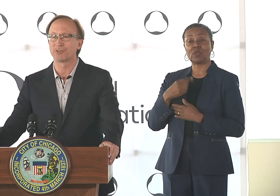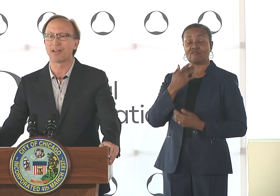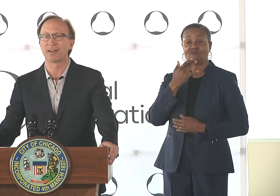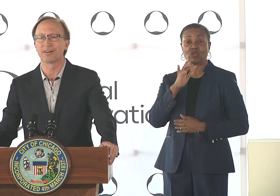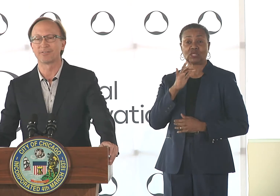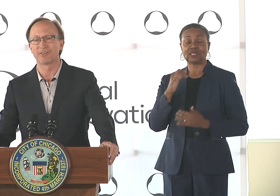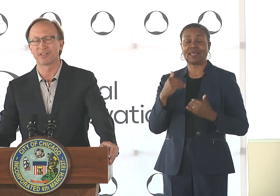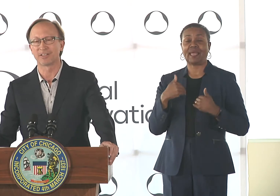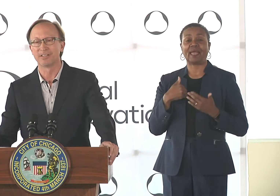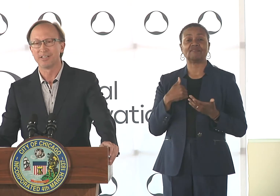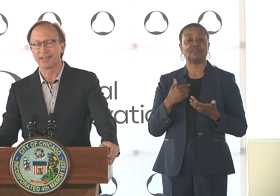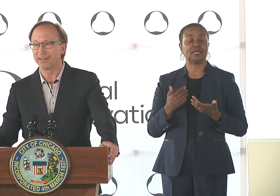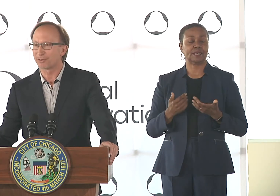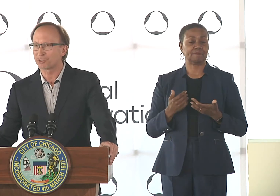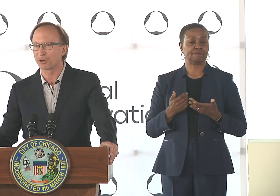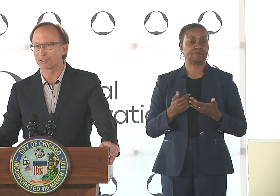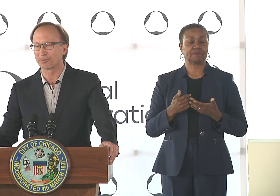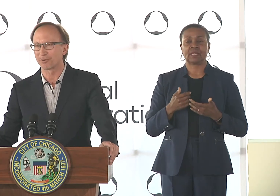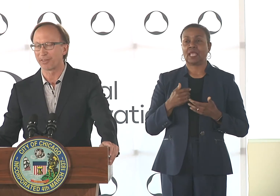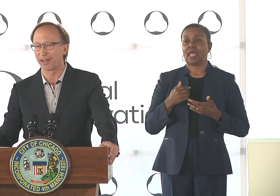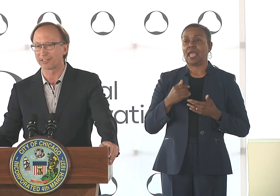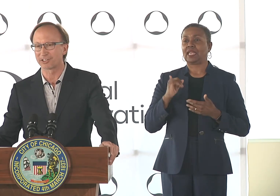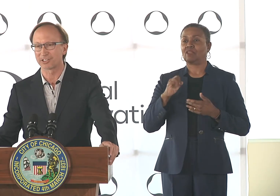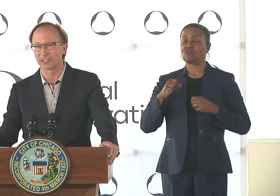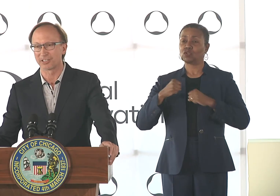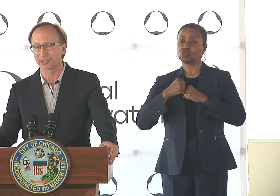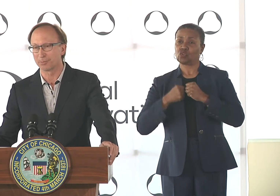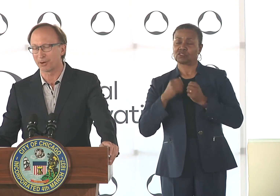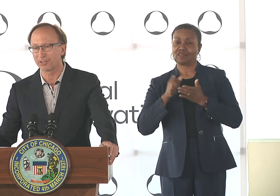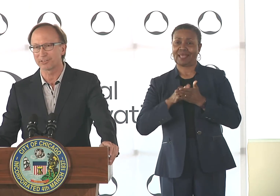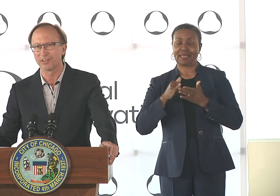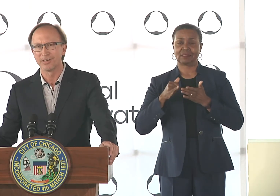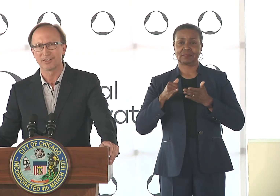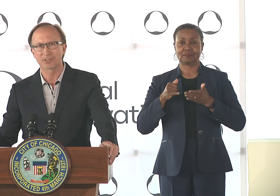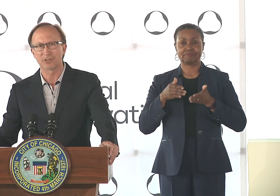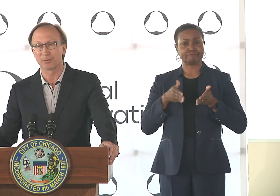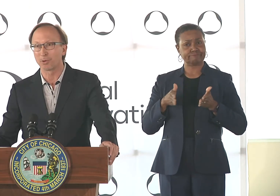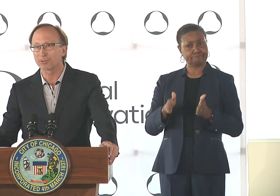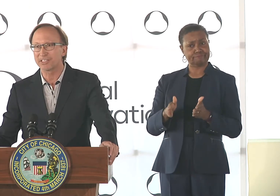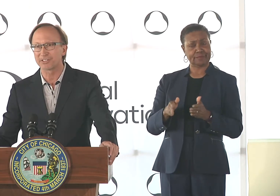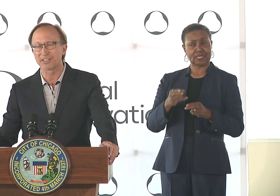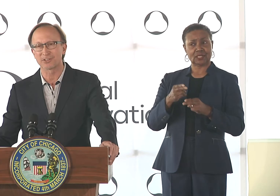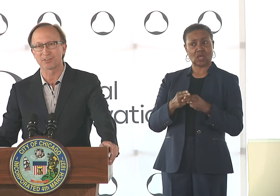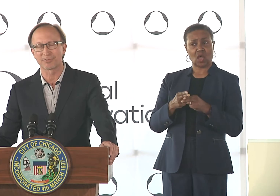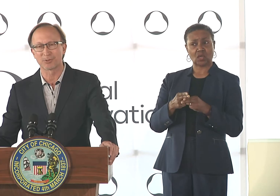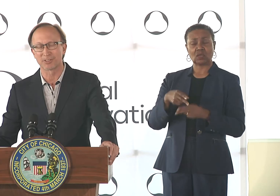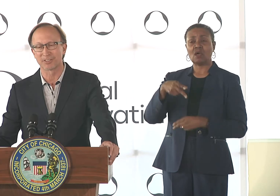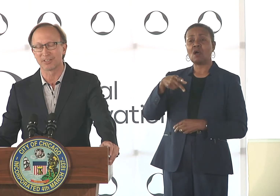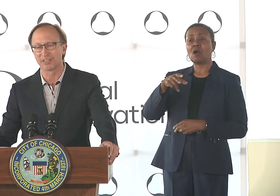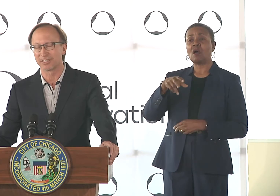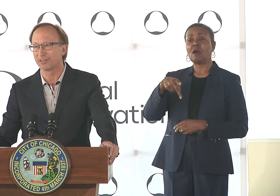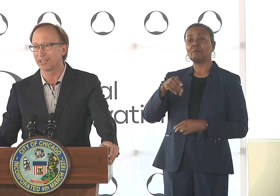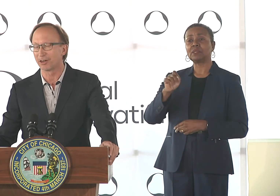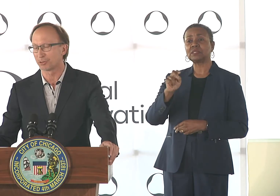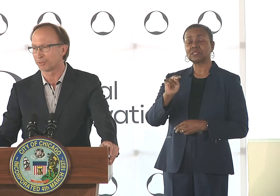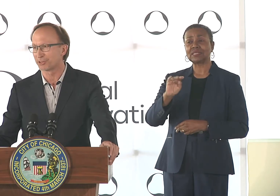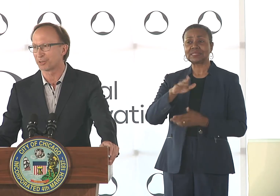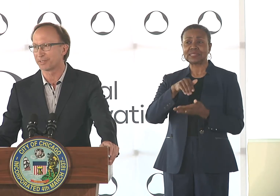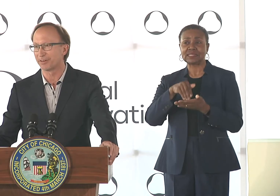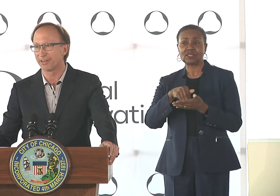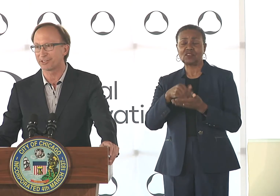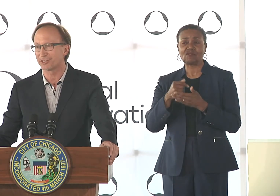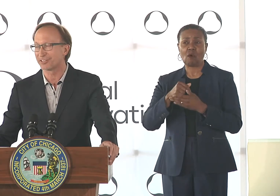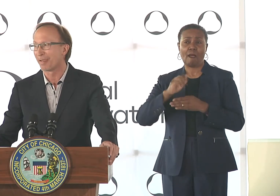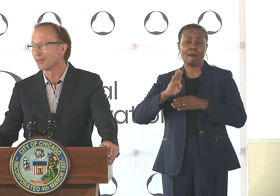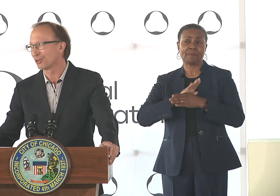fortunate to have an infrastructure for that component. It's called the Polsky Center for Entrepreneurship